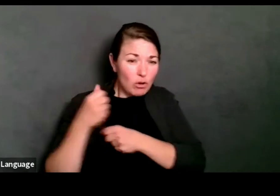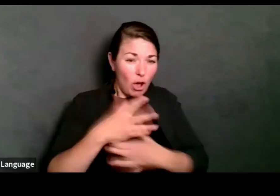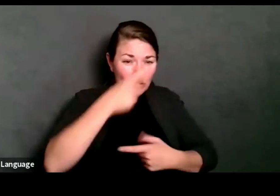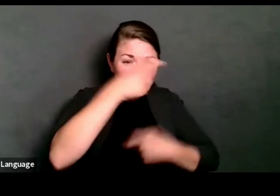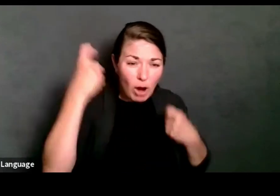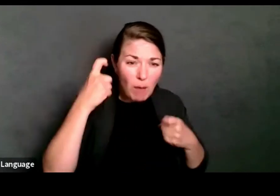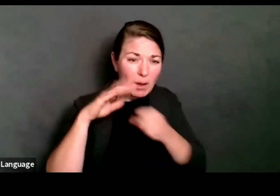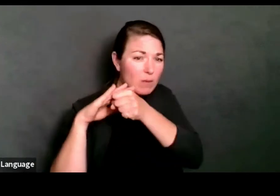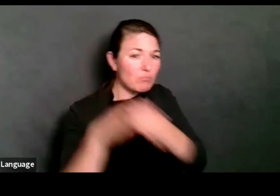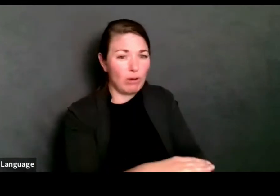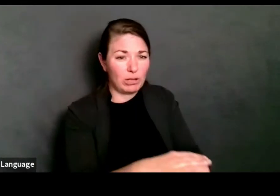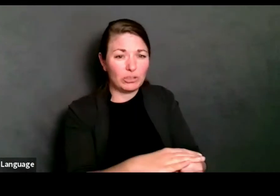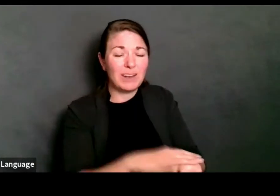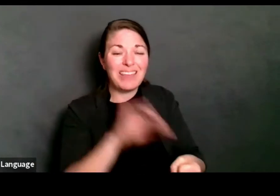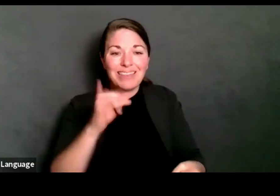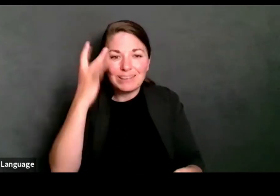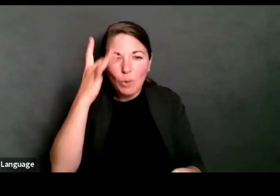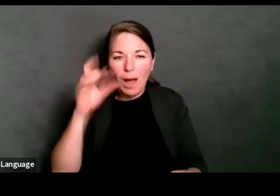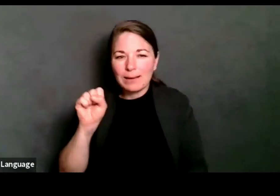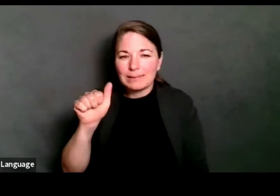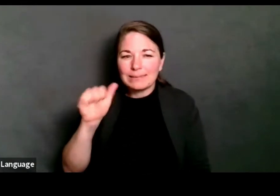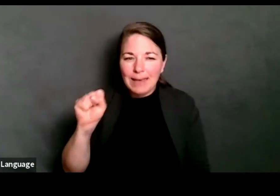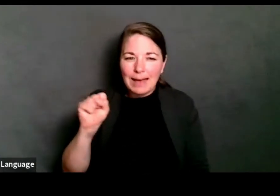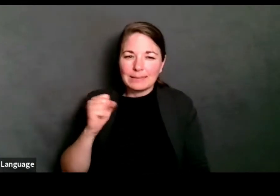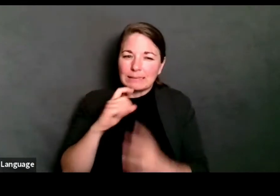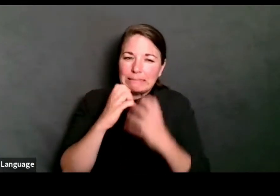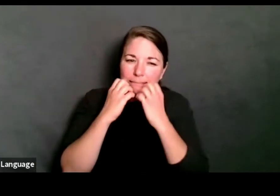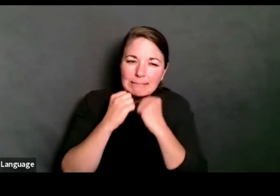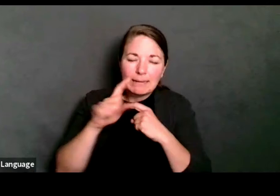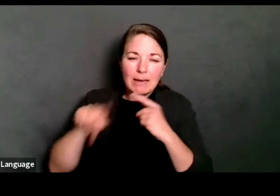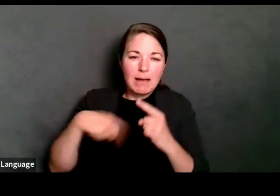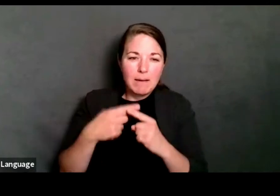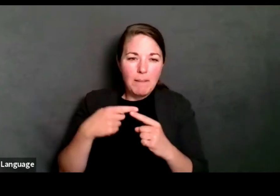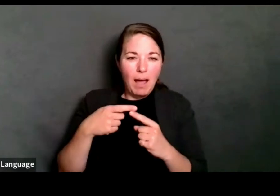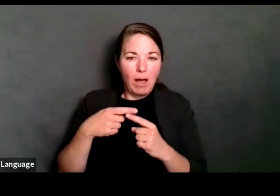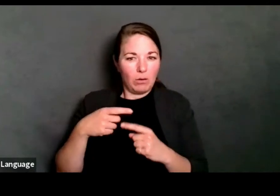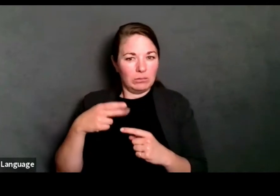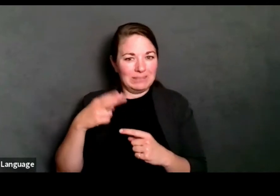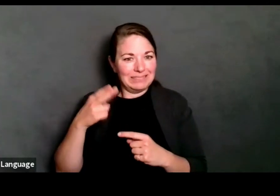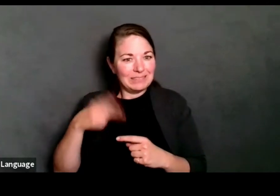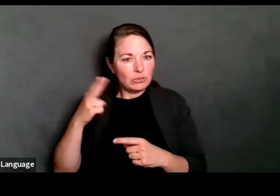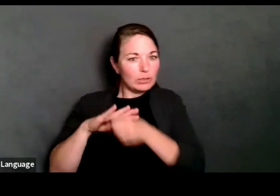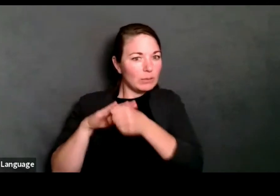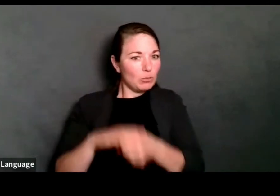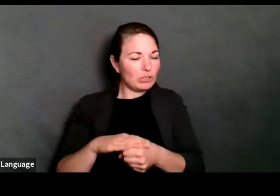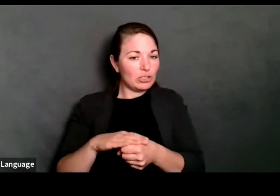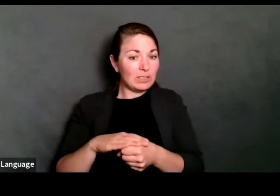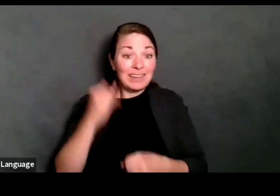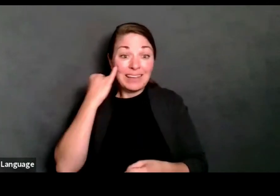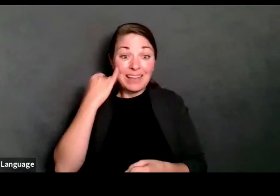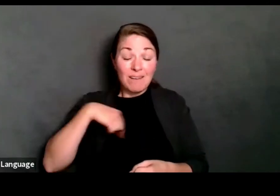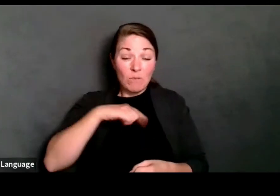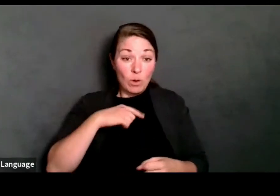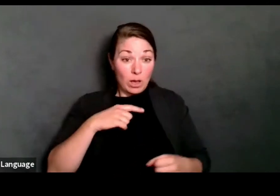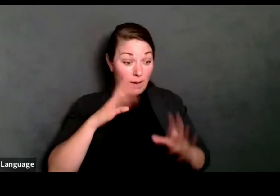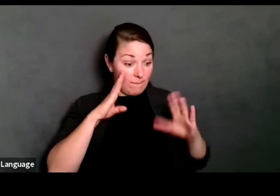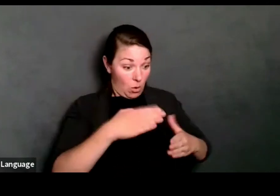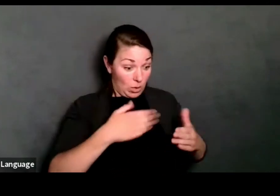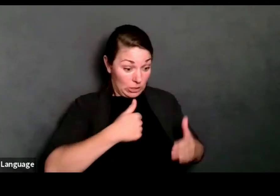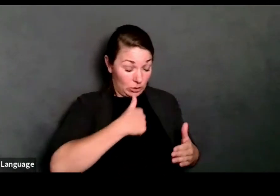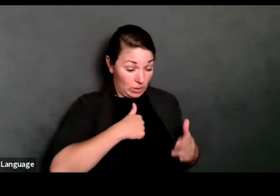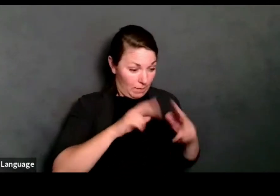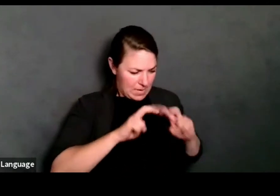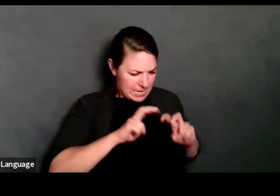communities. And since we all here work within systems, when we work on ourselves, we're also doing work on those systems. The